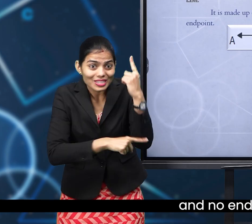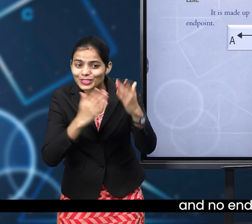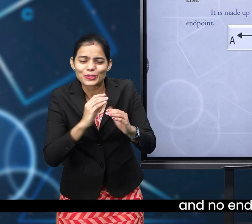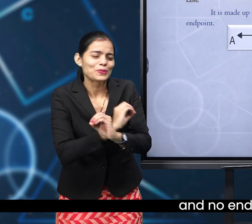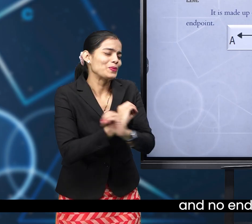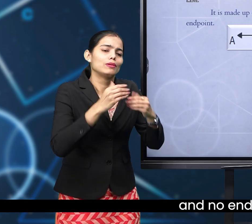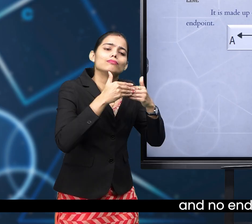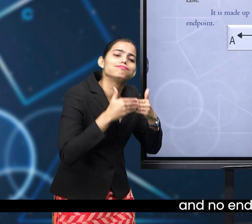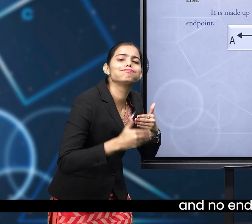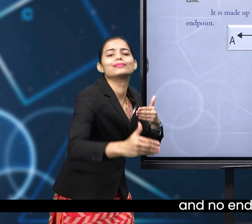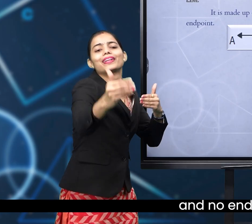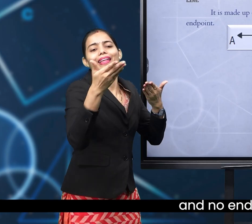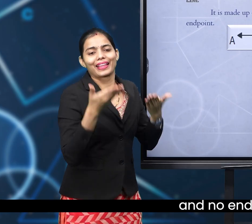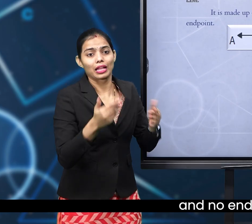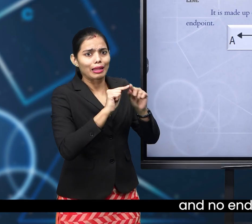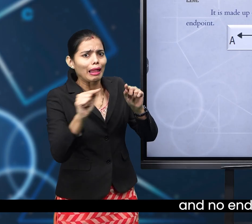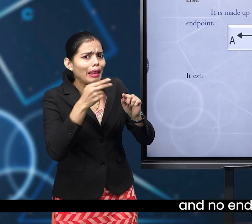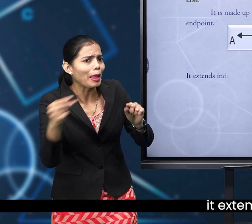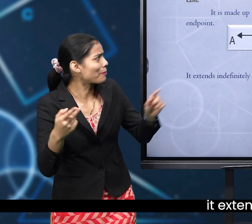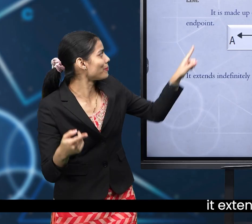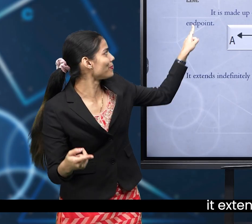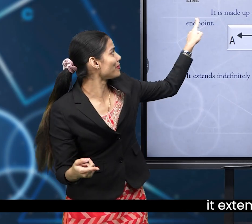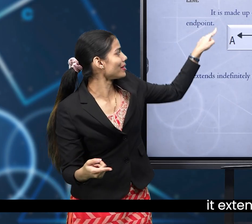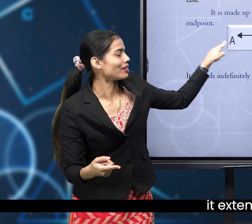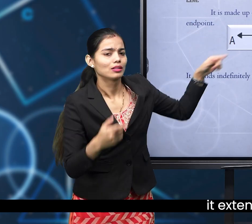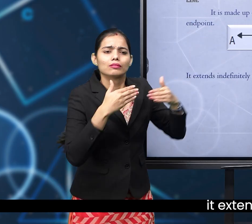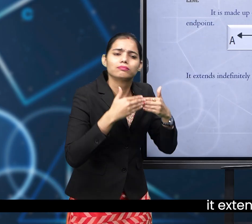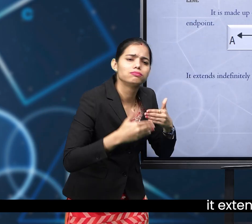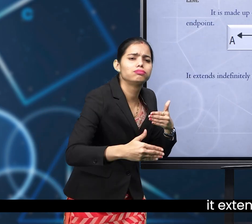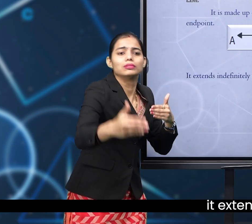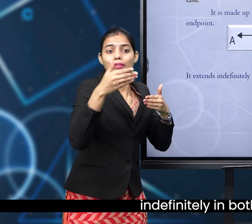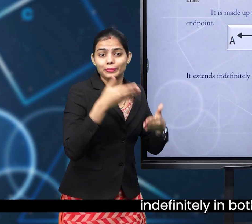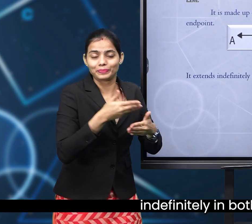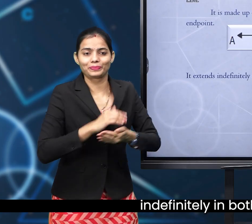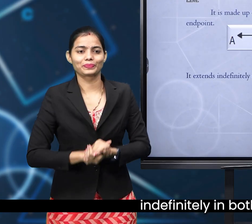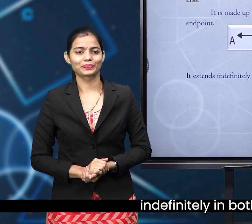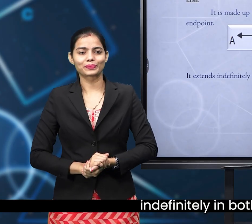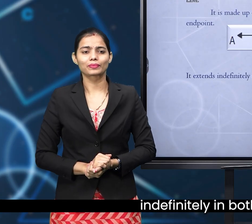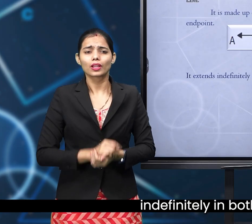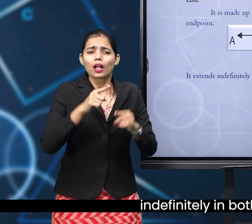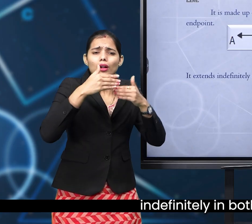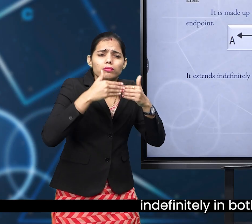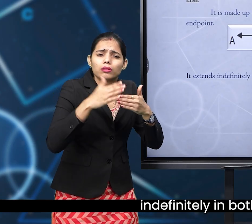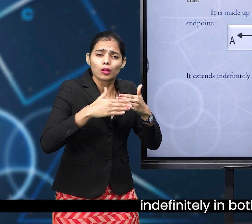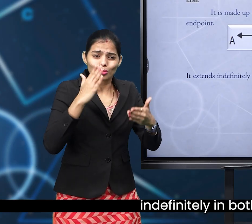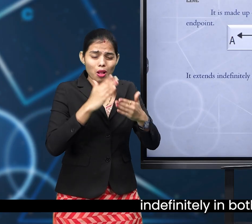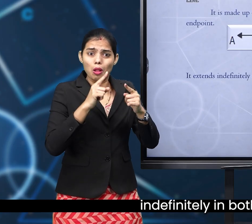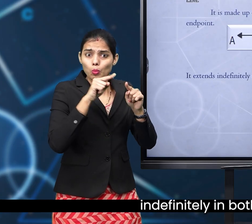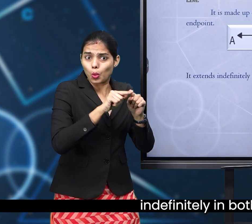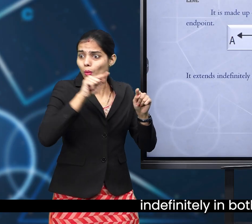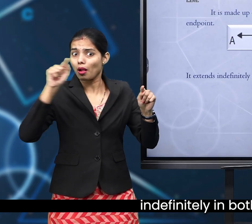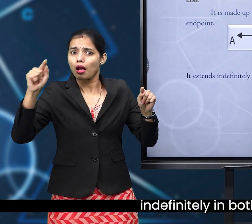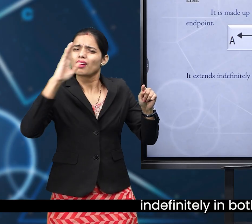endpoint. It extends indefinitely in both